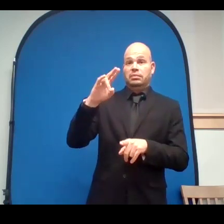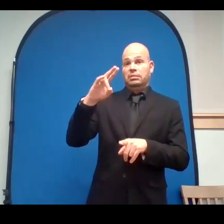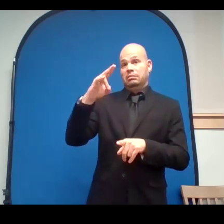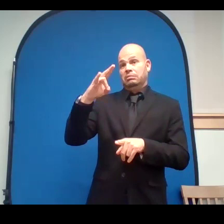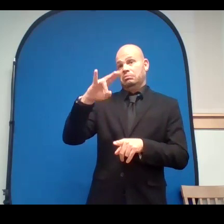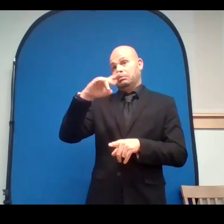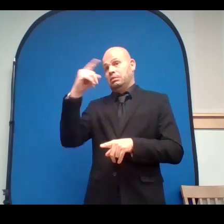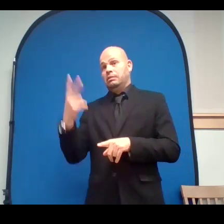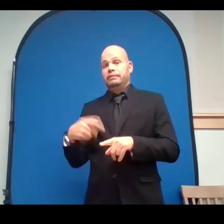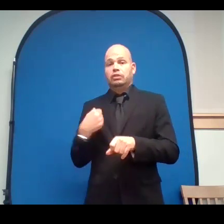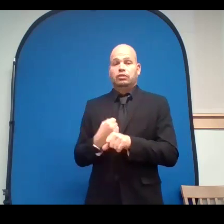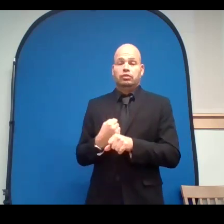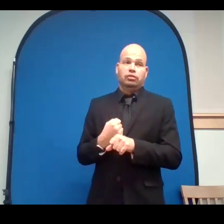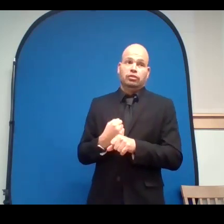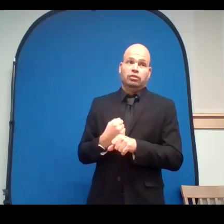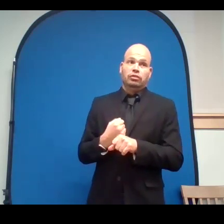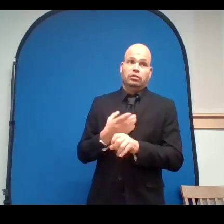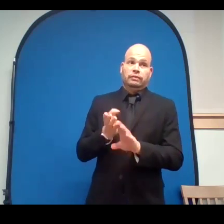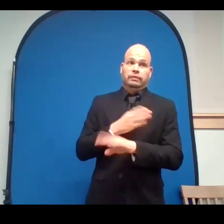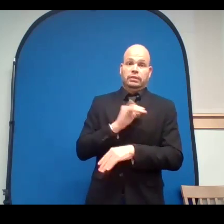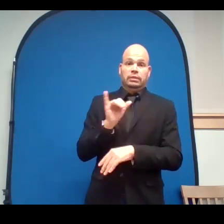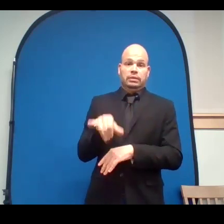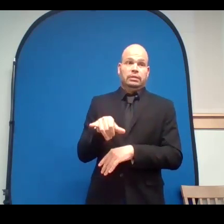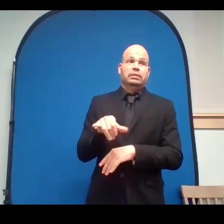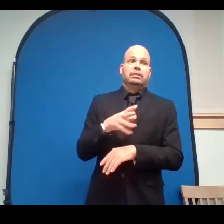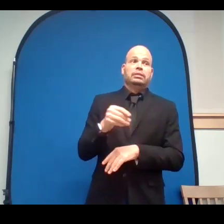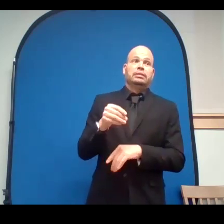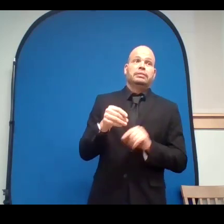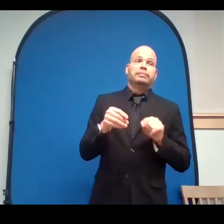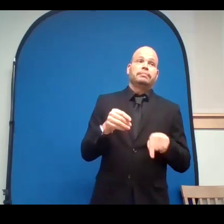Prior to that, in between the military, I was a